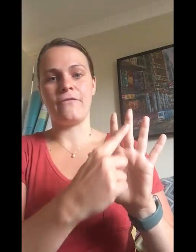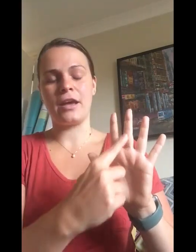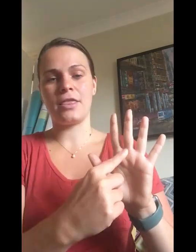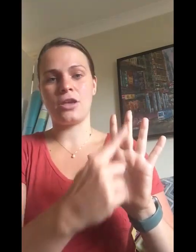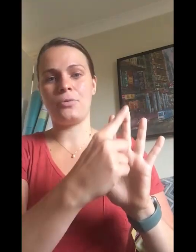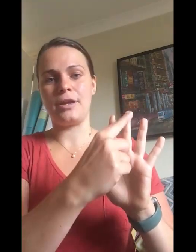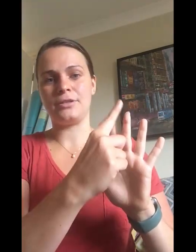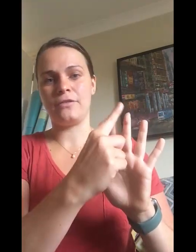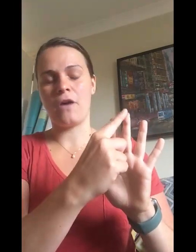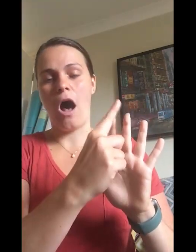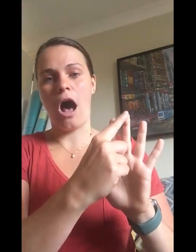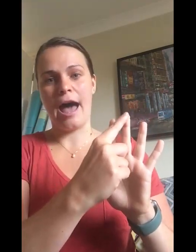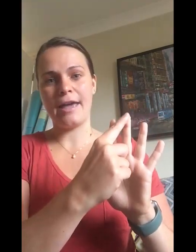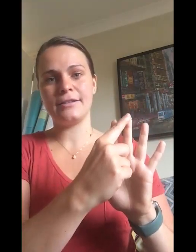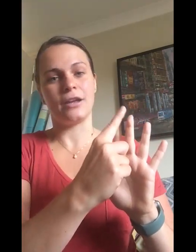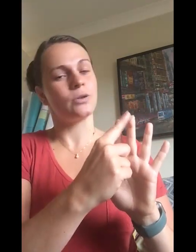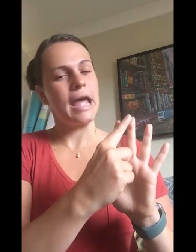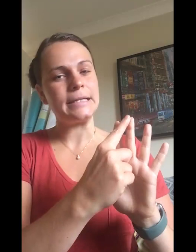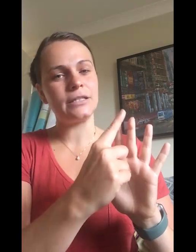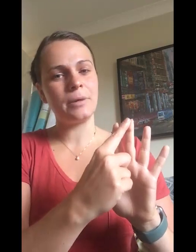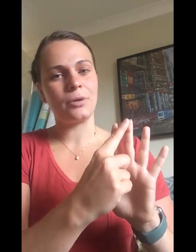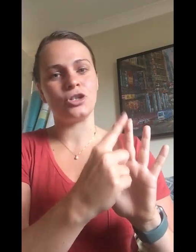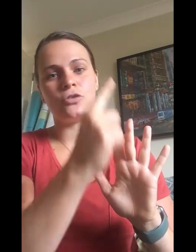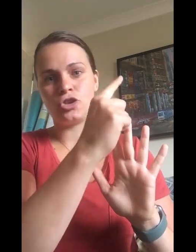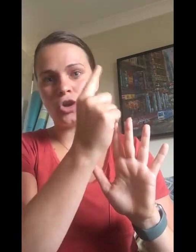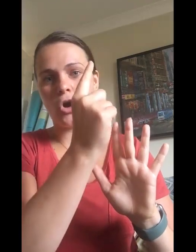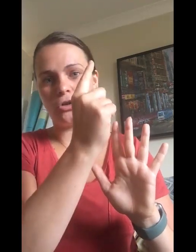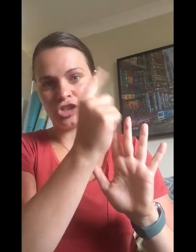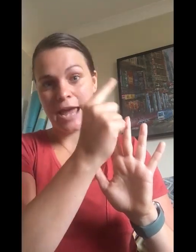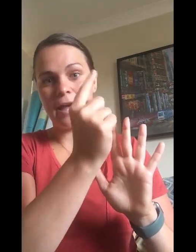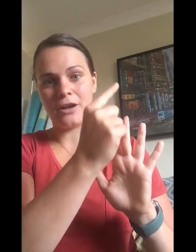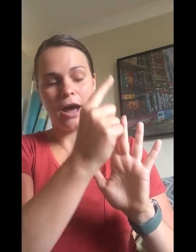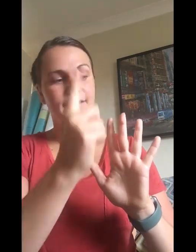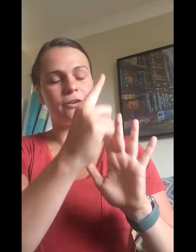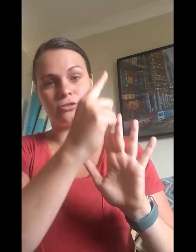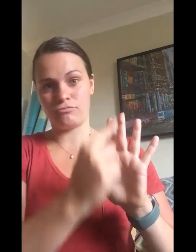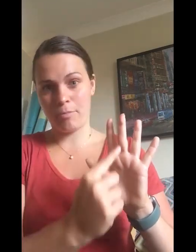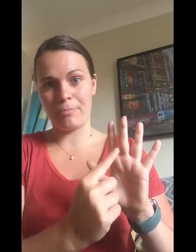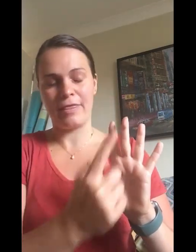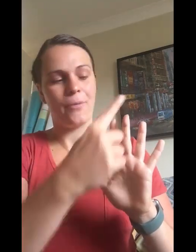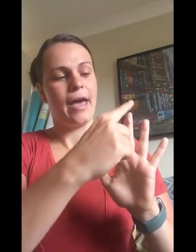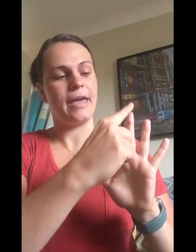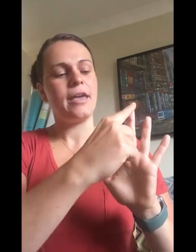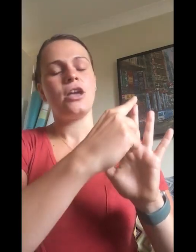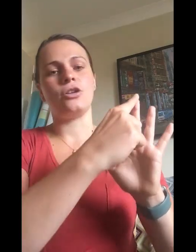finger that you point to for I. So it's quite easy to remember because you've got dot on J and I. So remember it that way. You